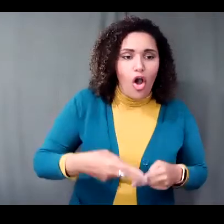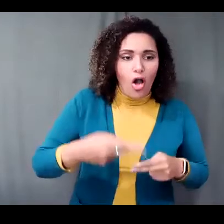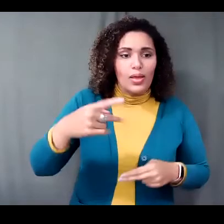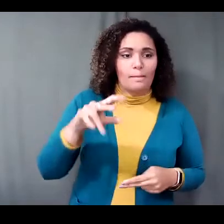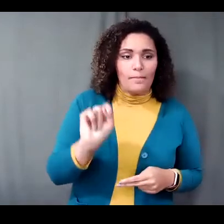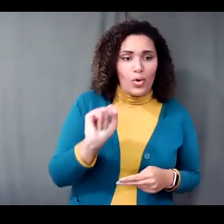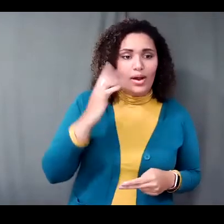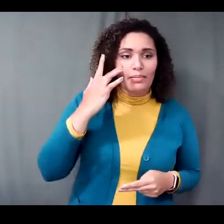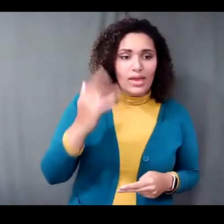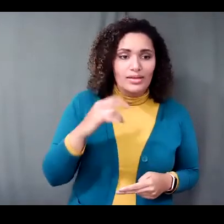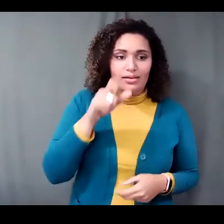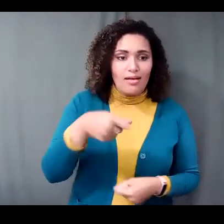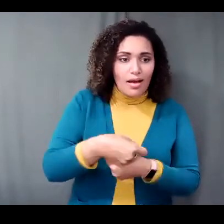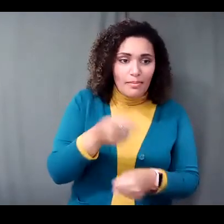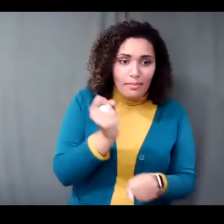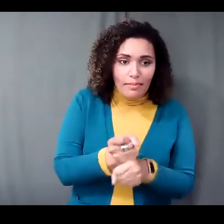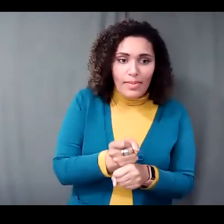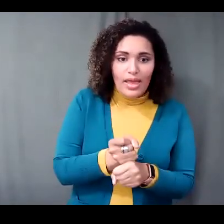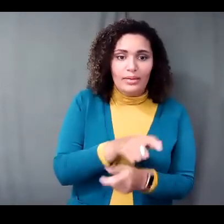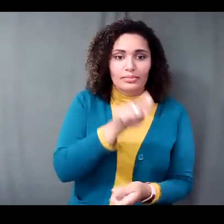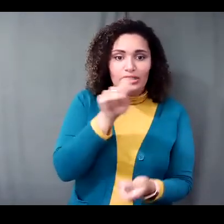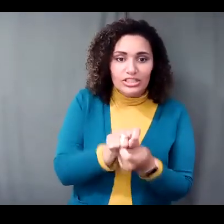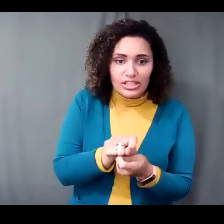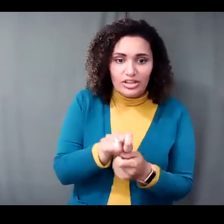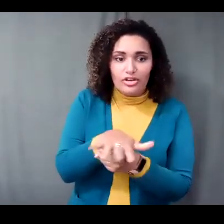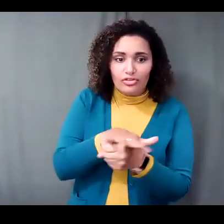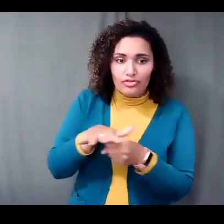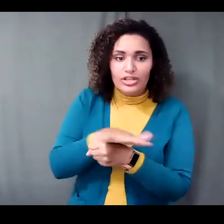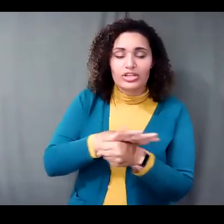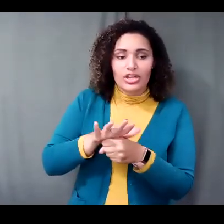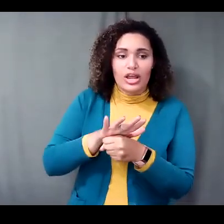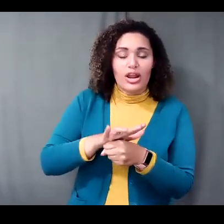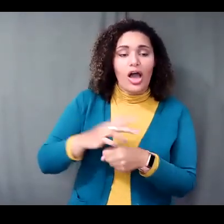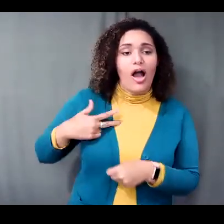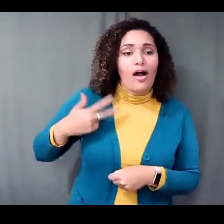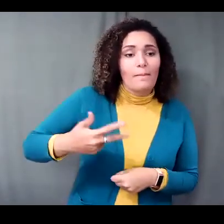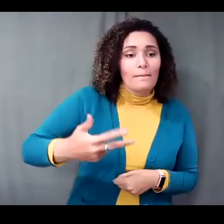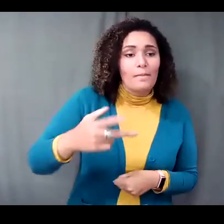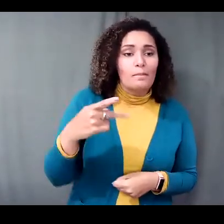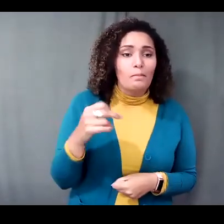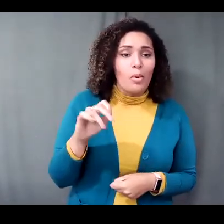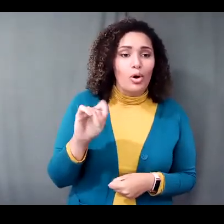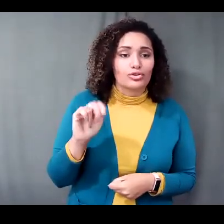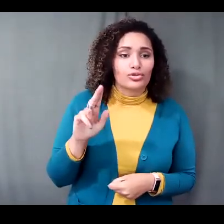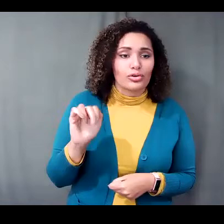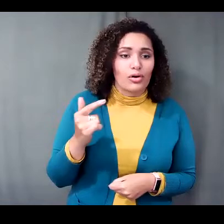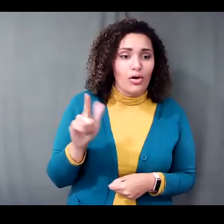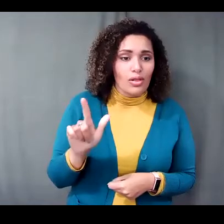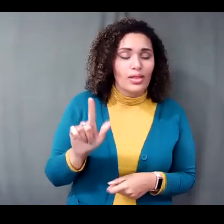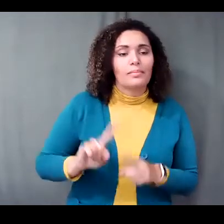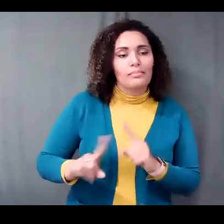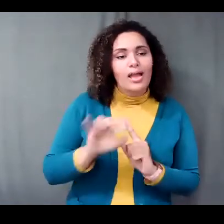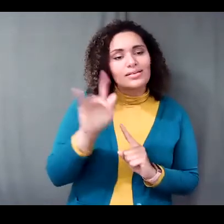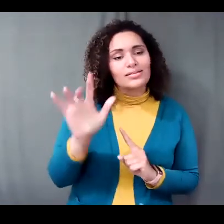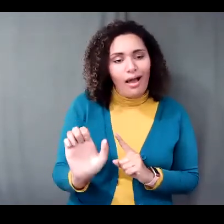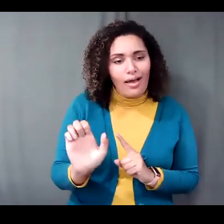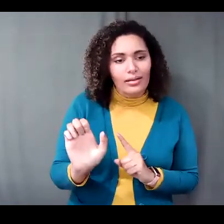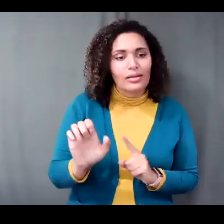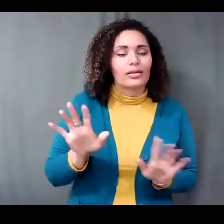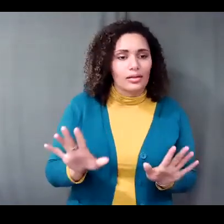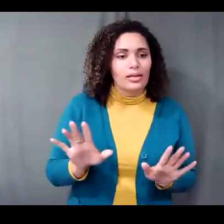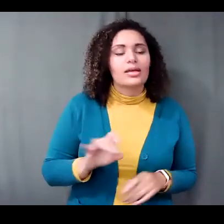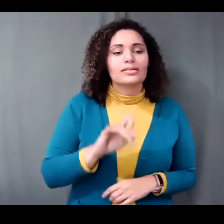it's not made in this particular region of Portugal, but it is the style, just like our sparkling wine is not champagne, but is